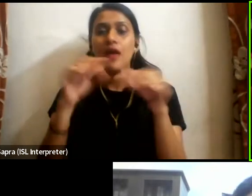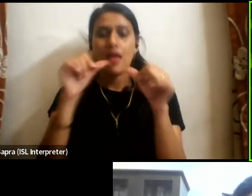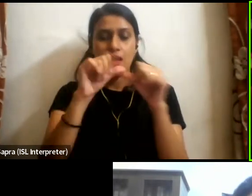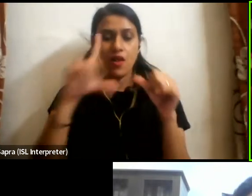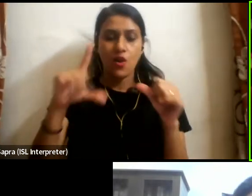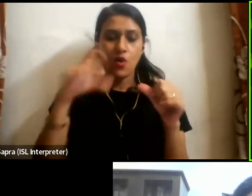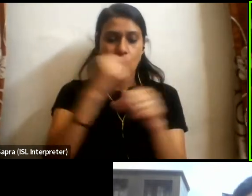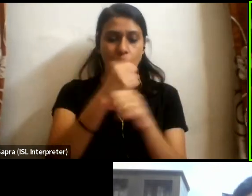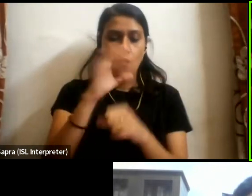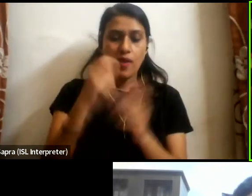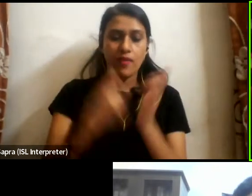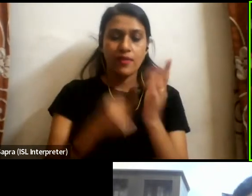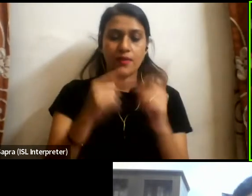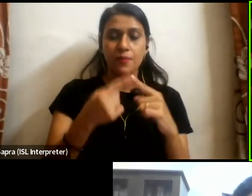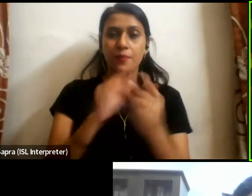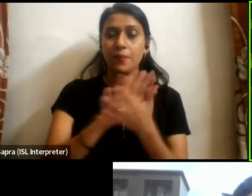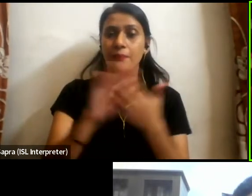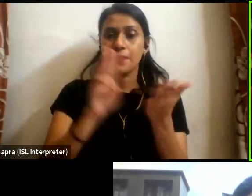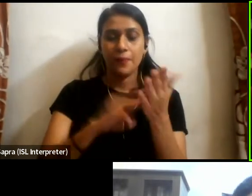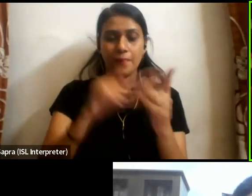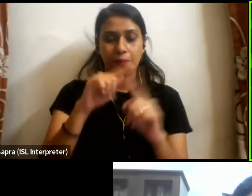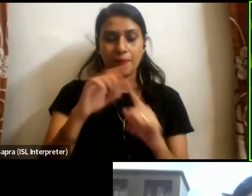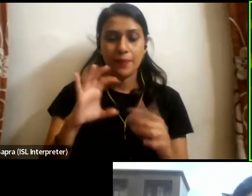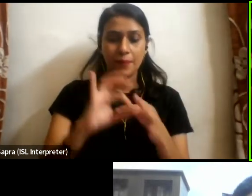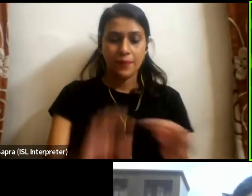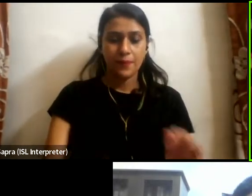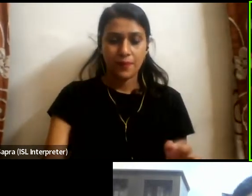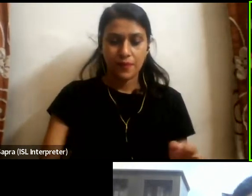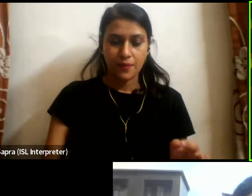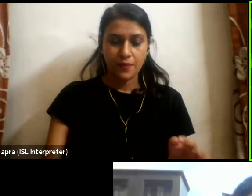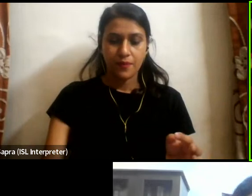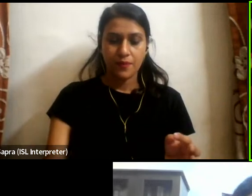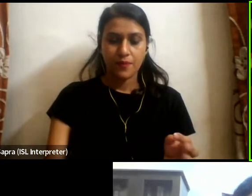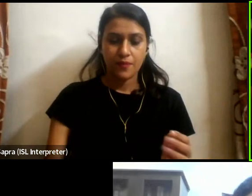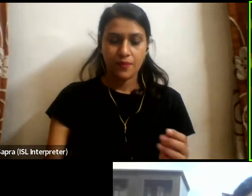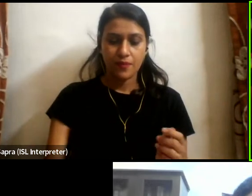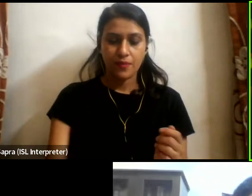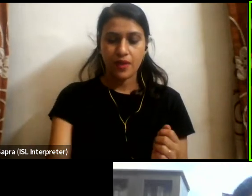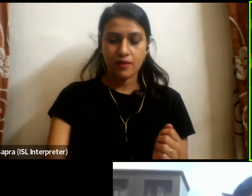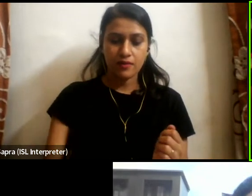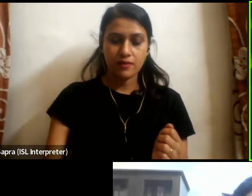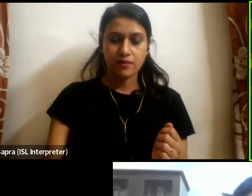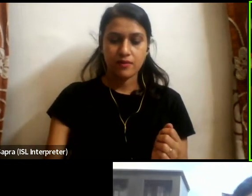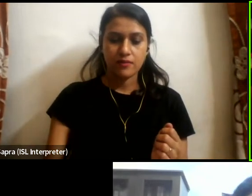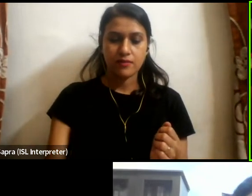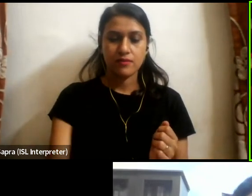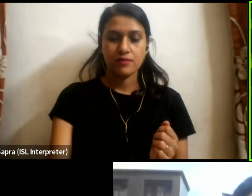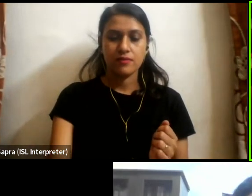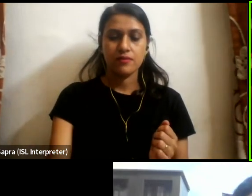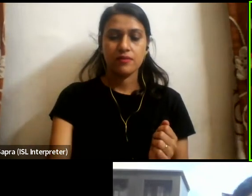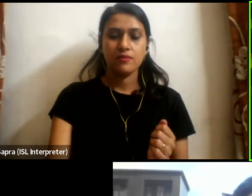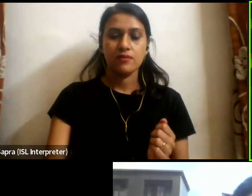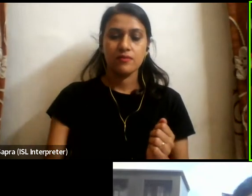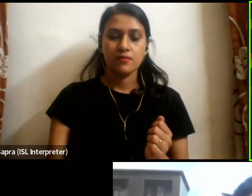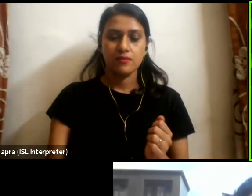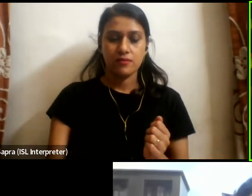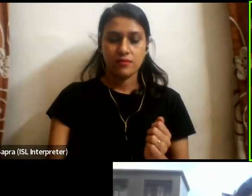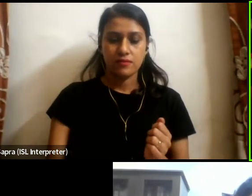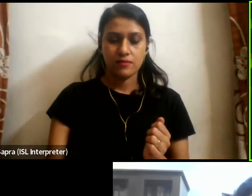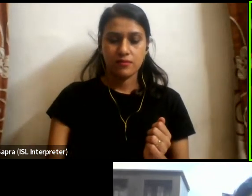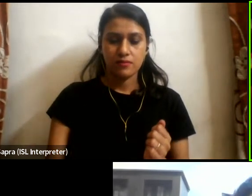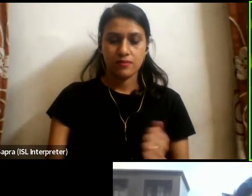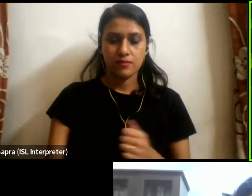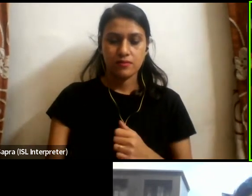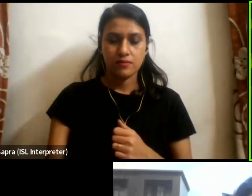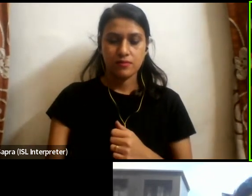for those reasons, I would be very skeptical of using